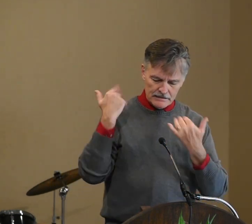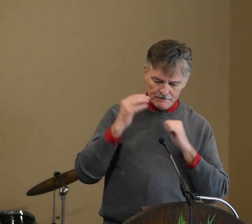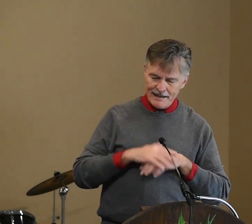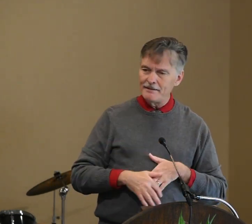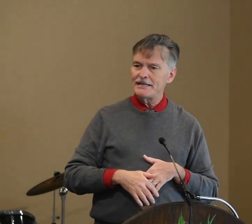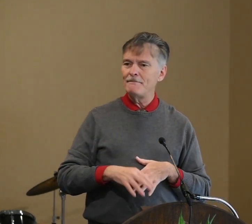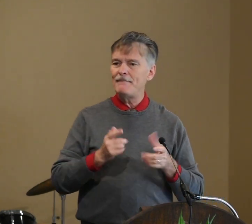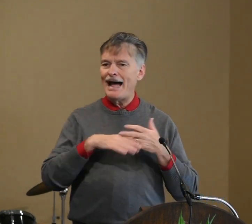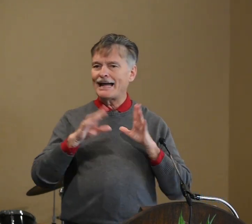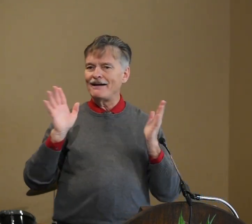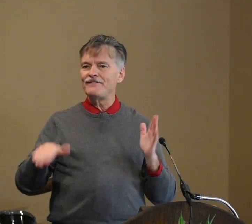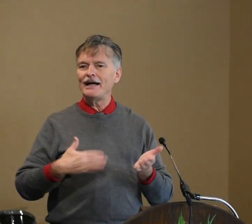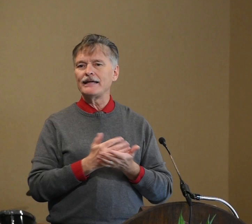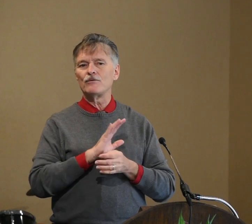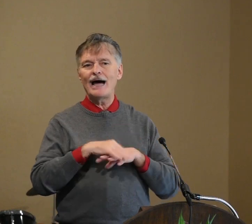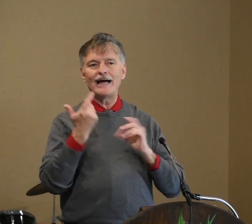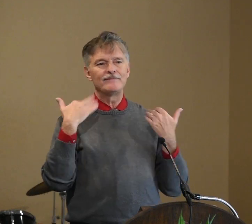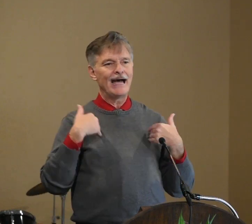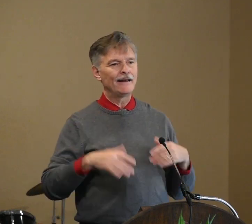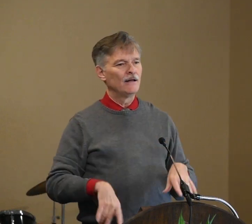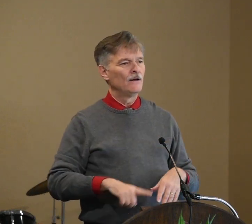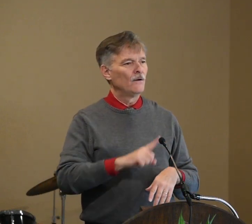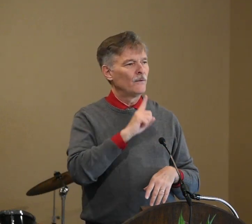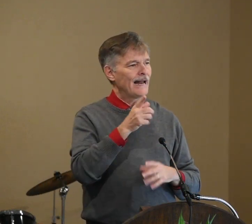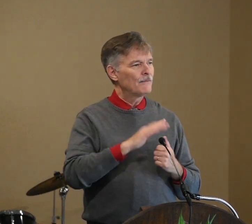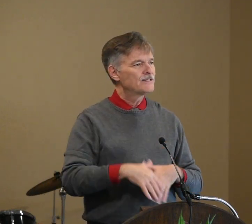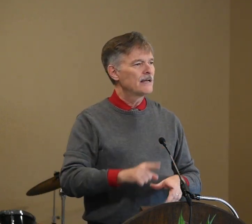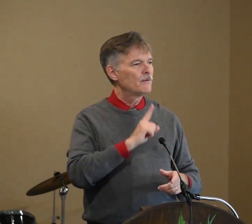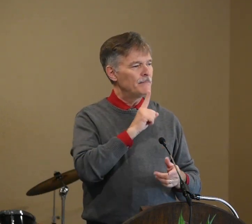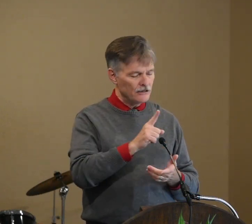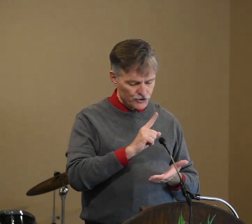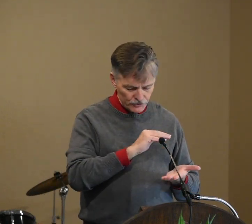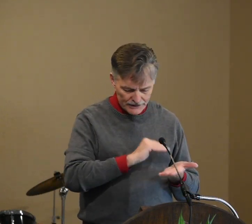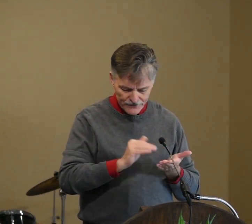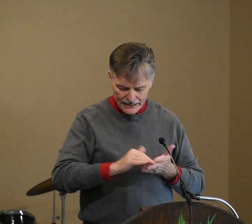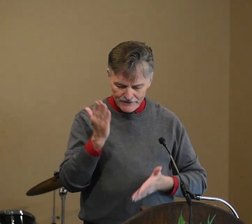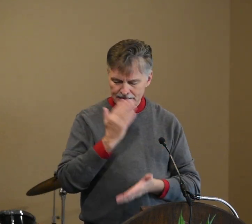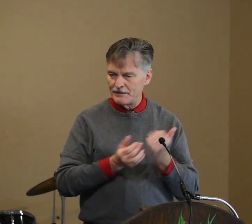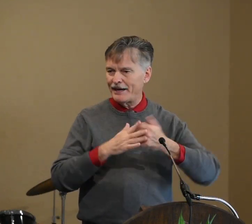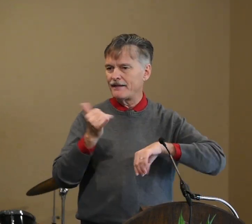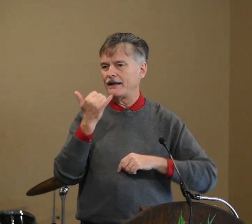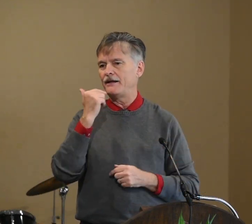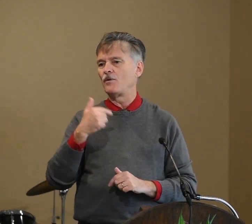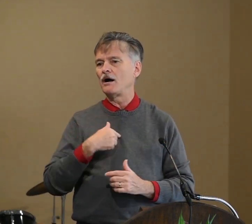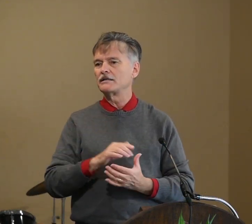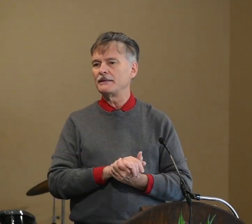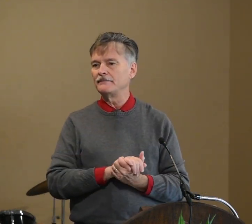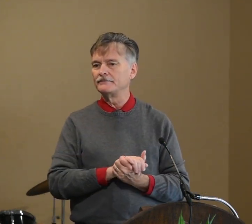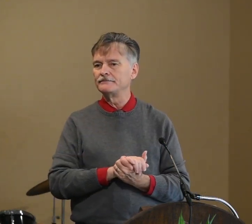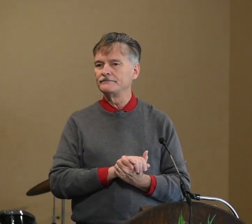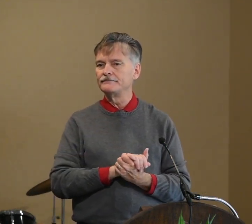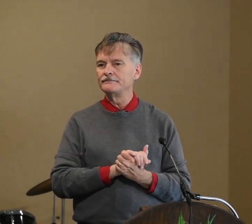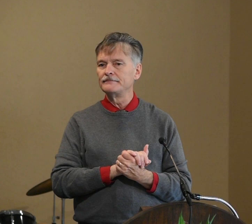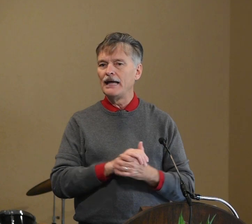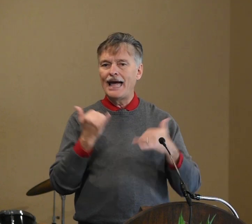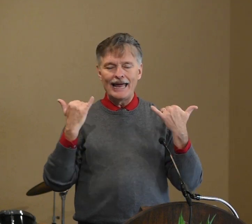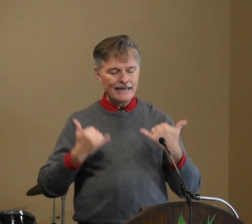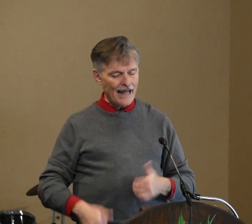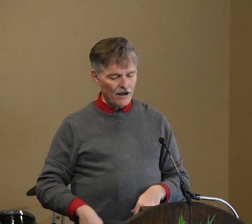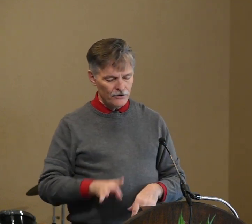Some time back, I finally arrived at what I would say would be truly forgiving somebody that had wronged me. And now you